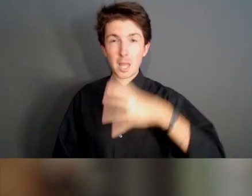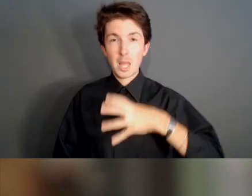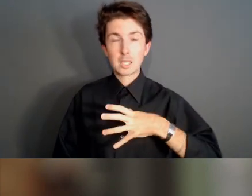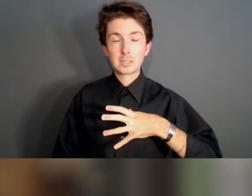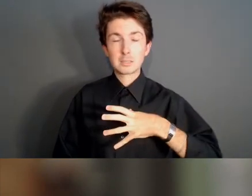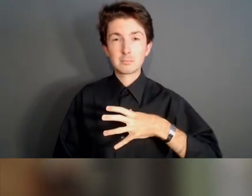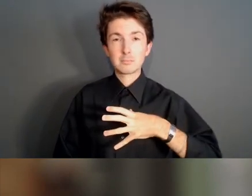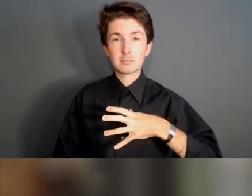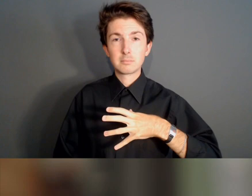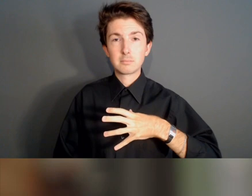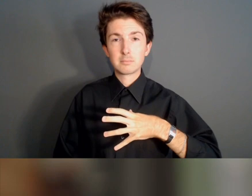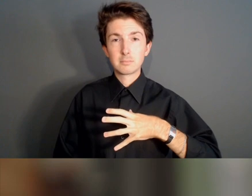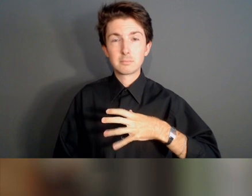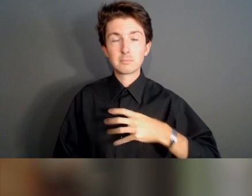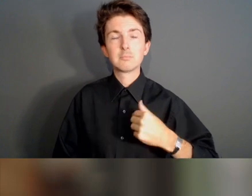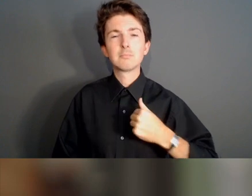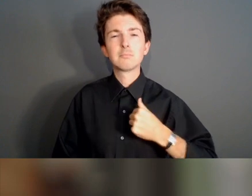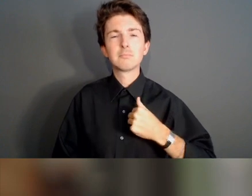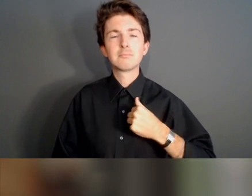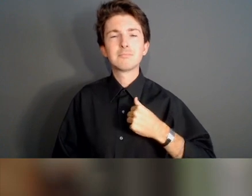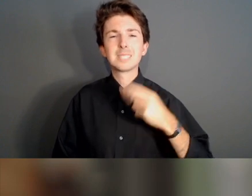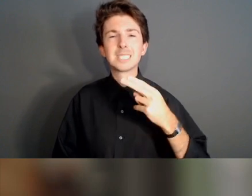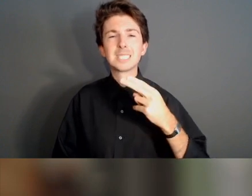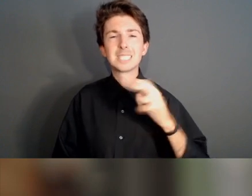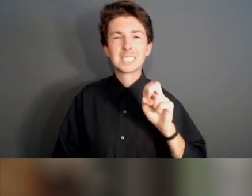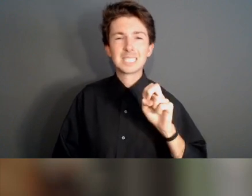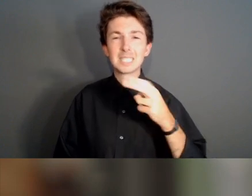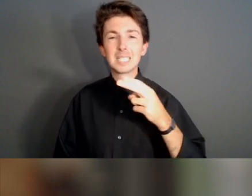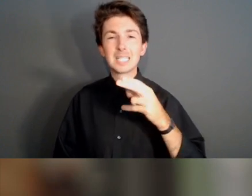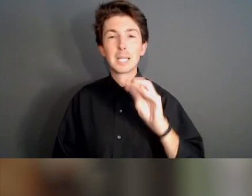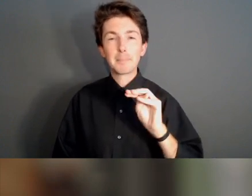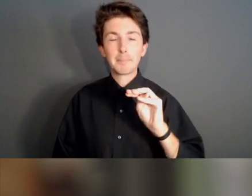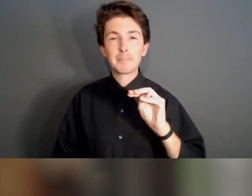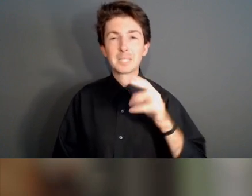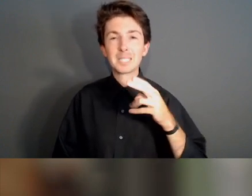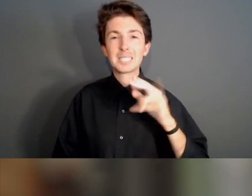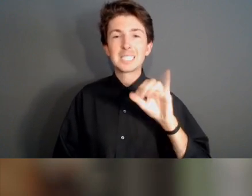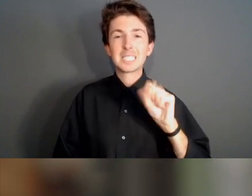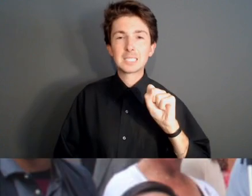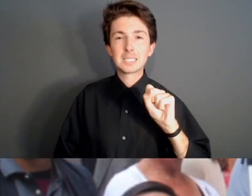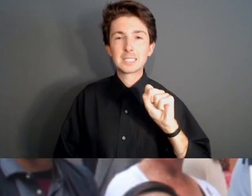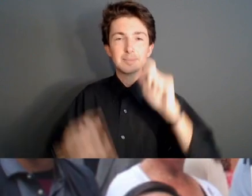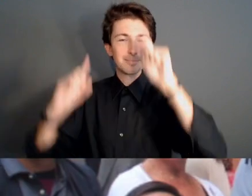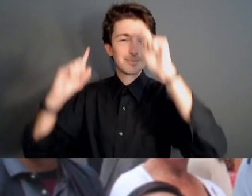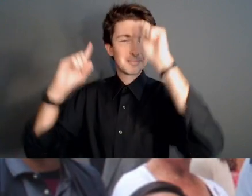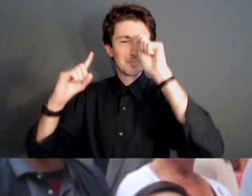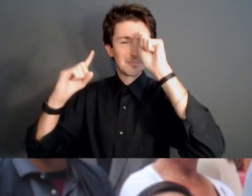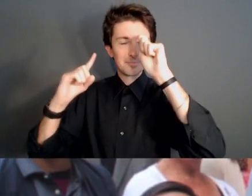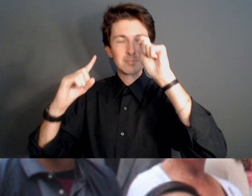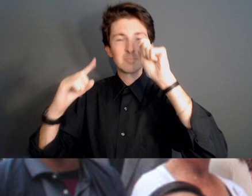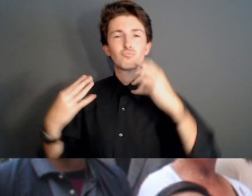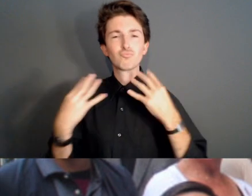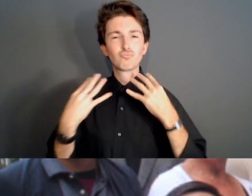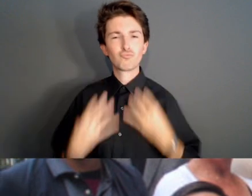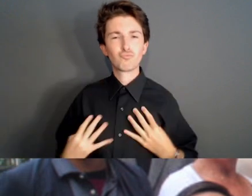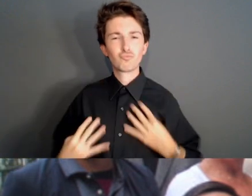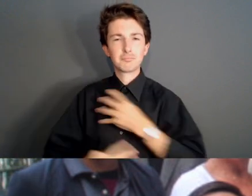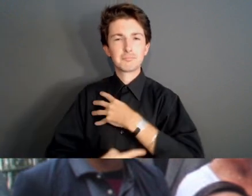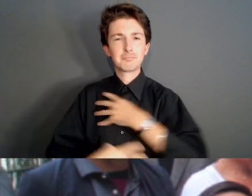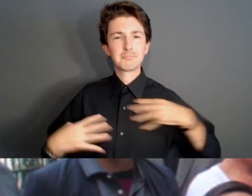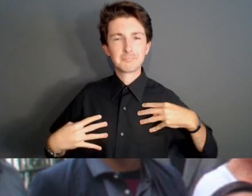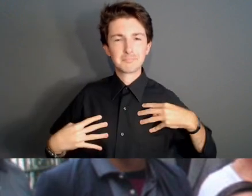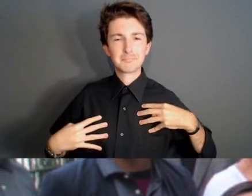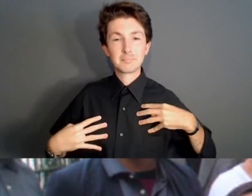a hat and business attire, and my pronouns are he, him, and his. Here at RespectAbility,